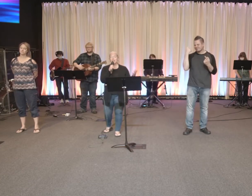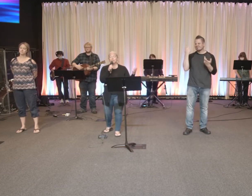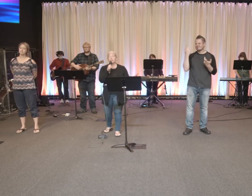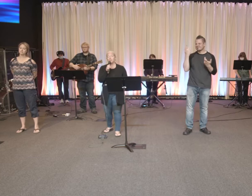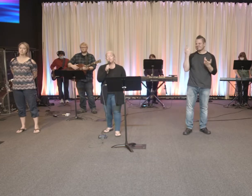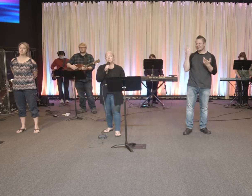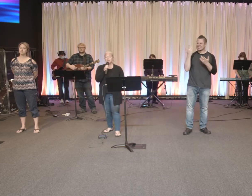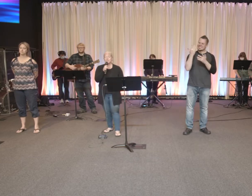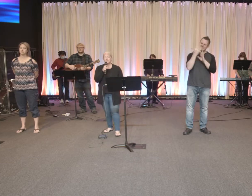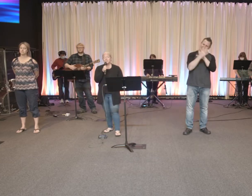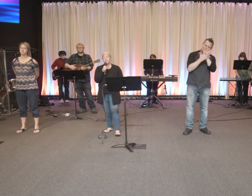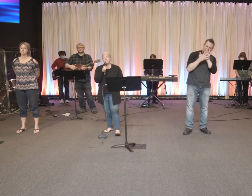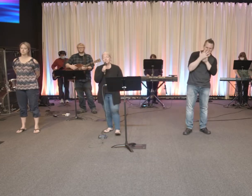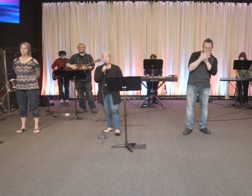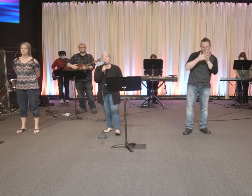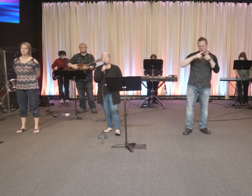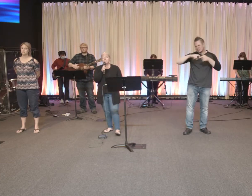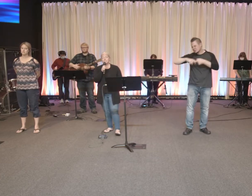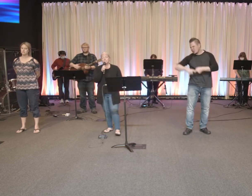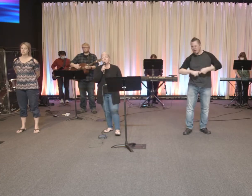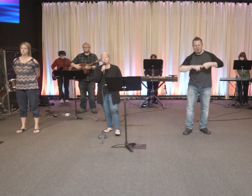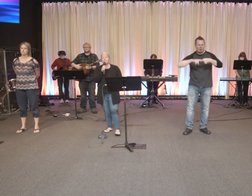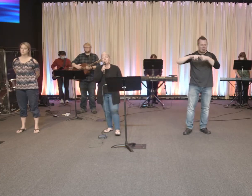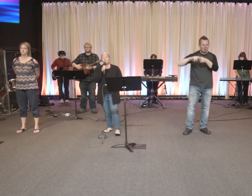and confused,